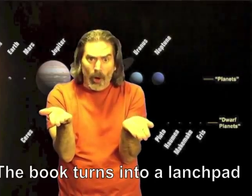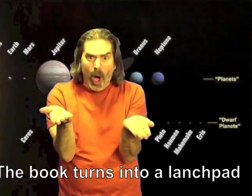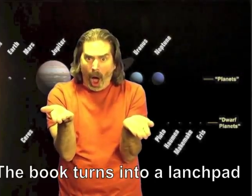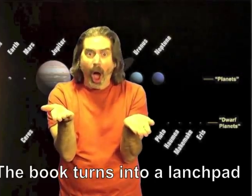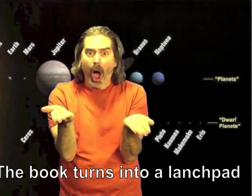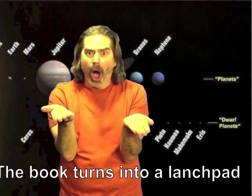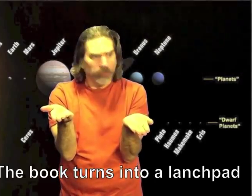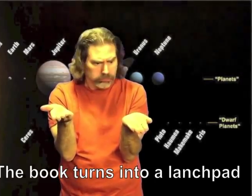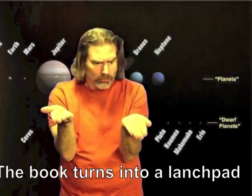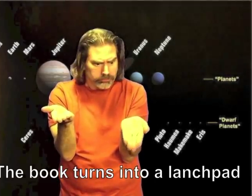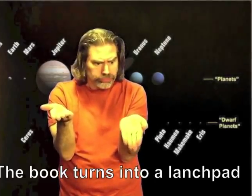a launch pad